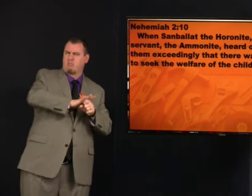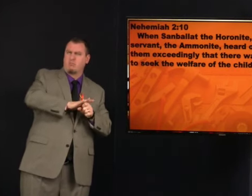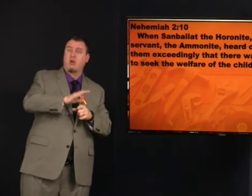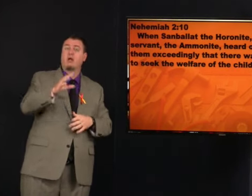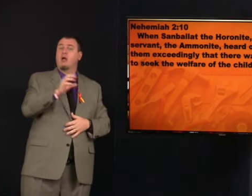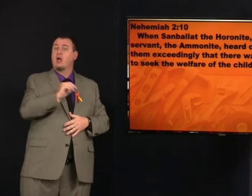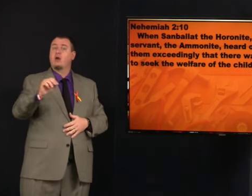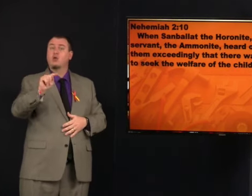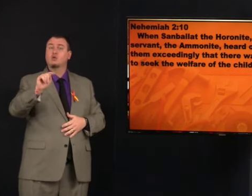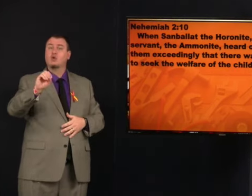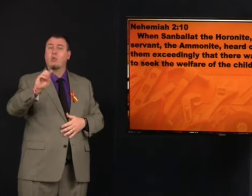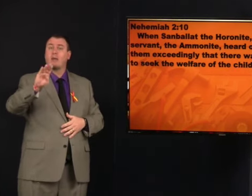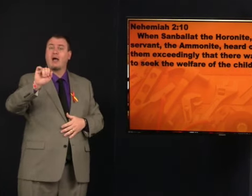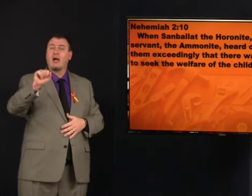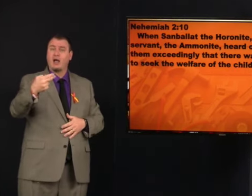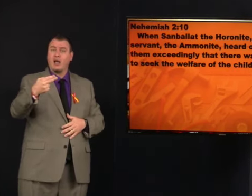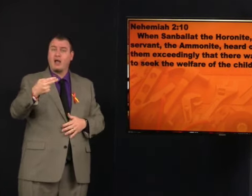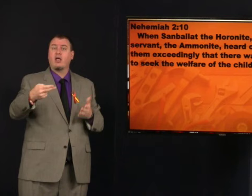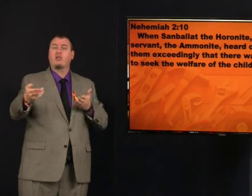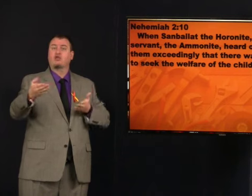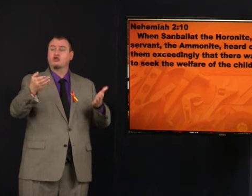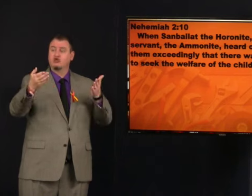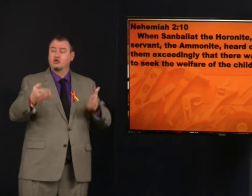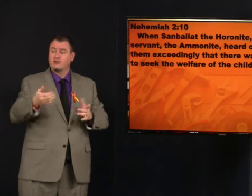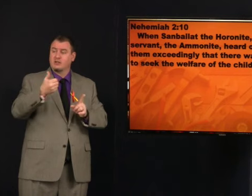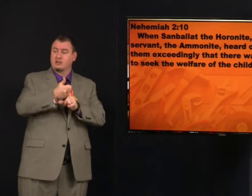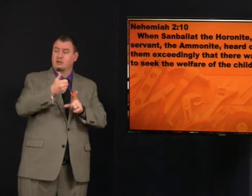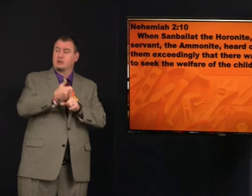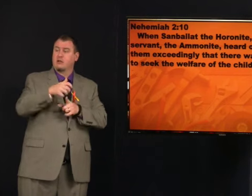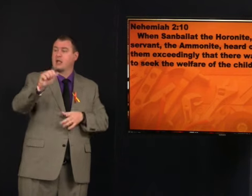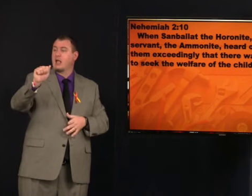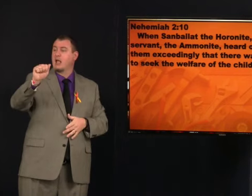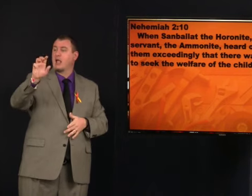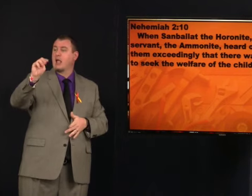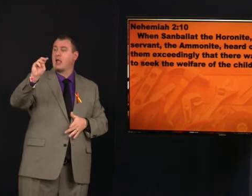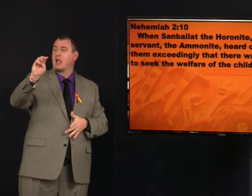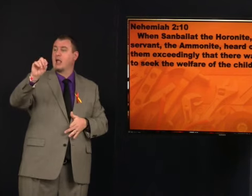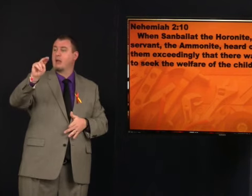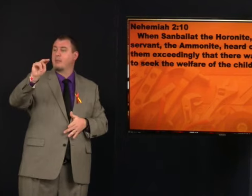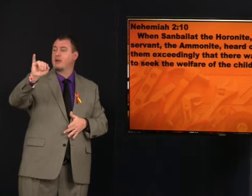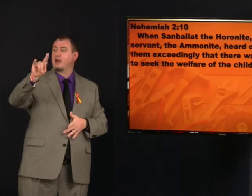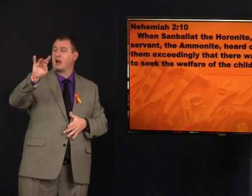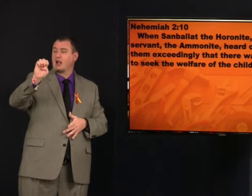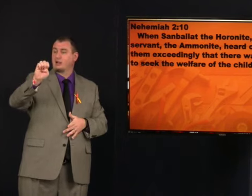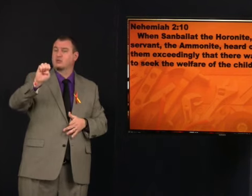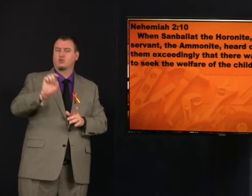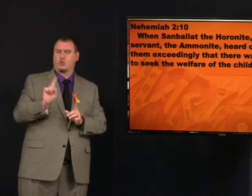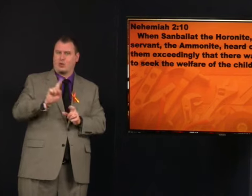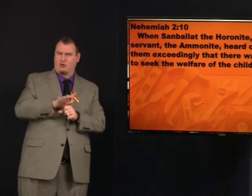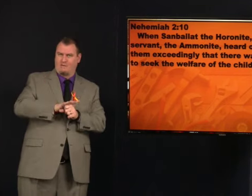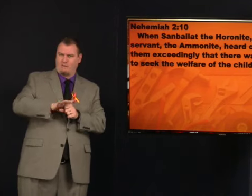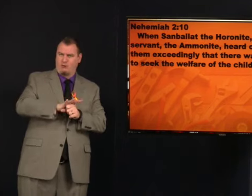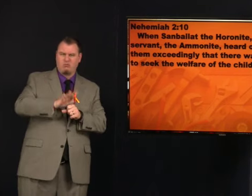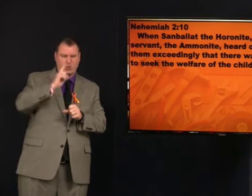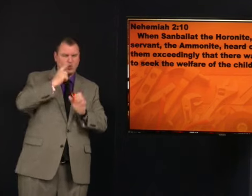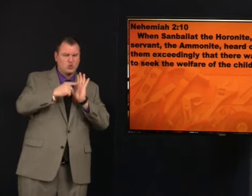which explains where he's from, which region, or area, and then Tobiah,